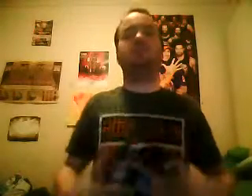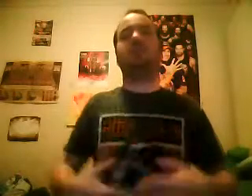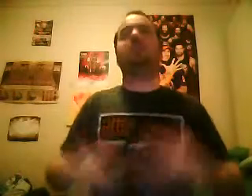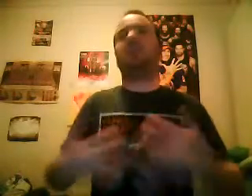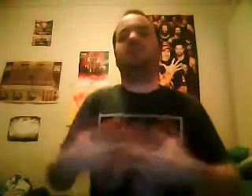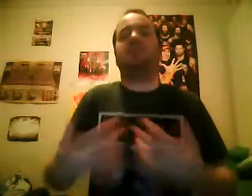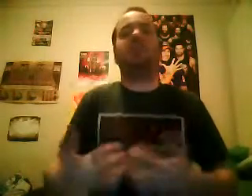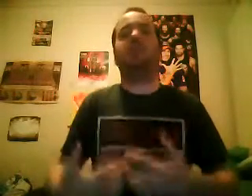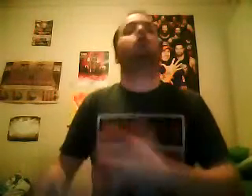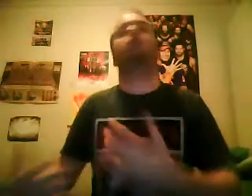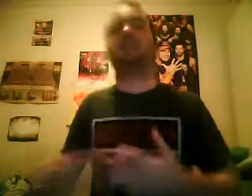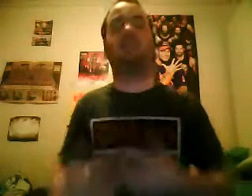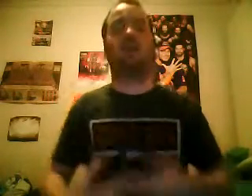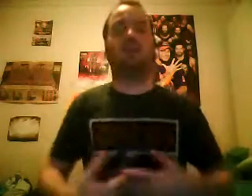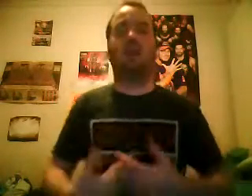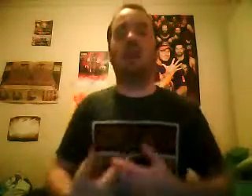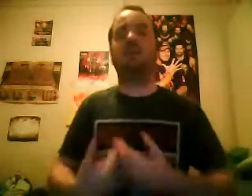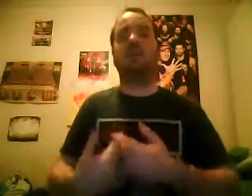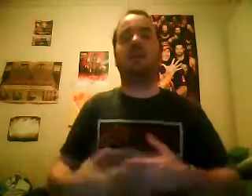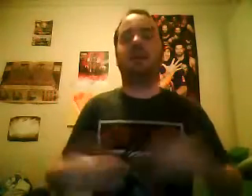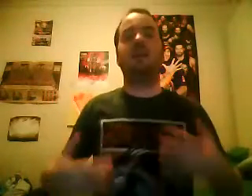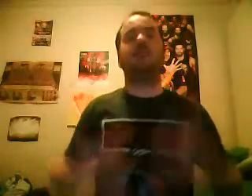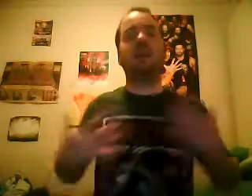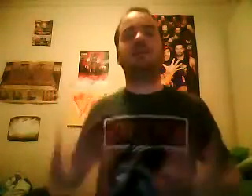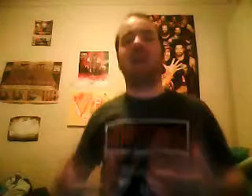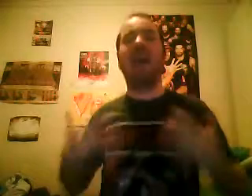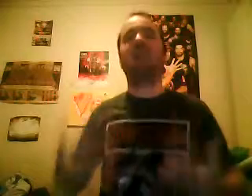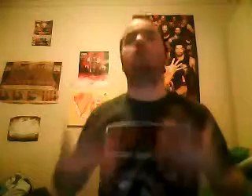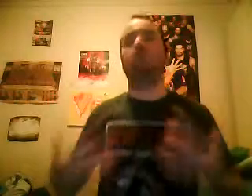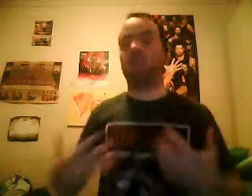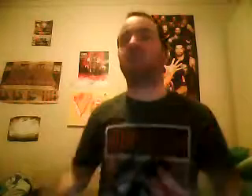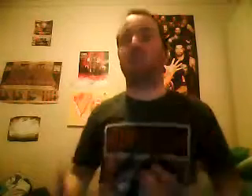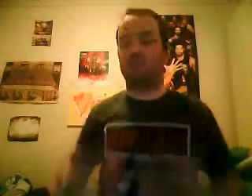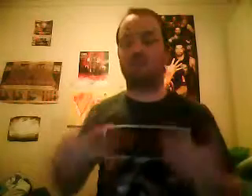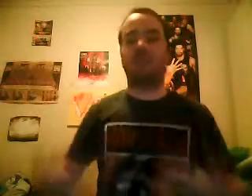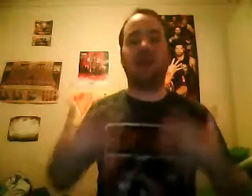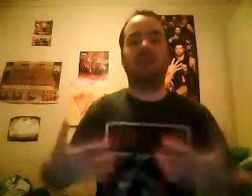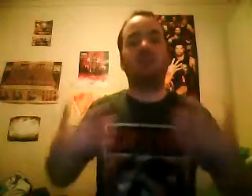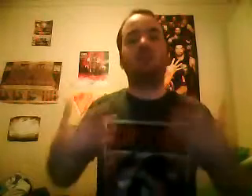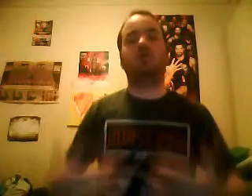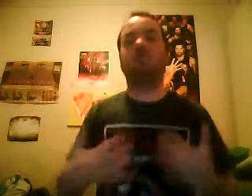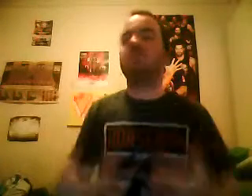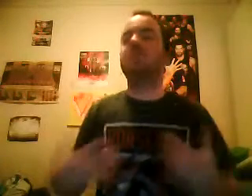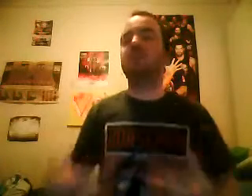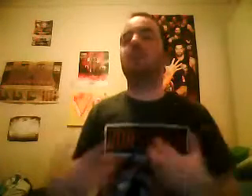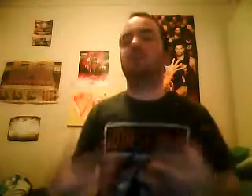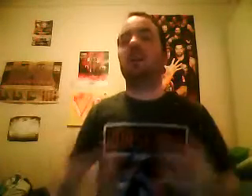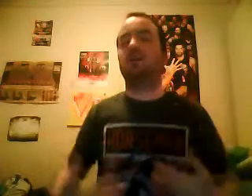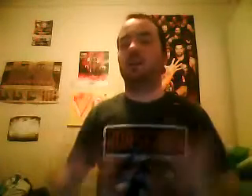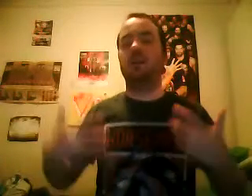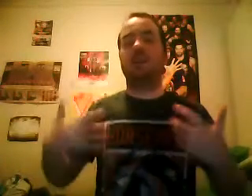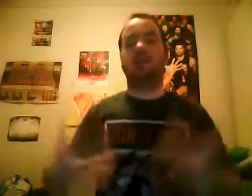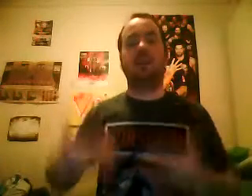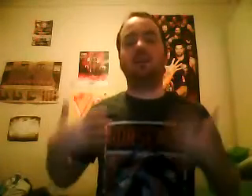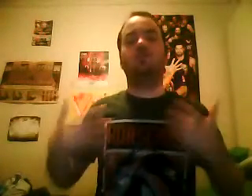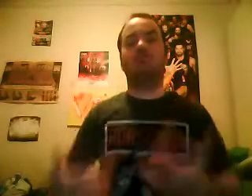People like to say the word charisma a lot. I feel like Mandy has charisma. She's got that charisma about her that is really